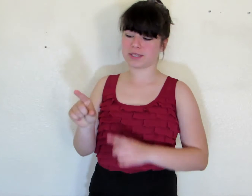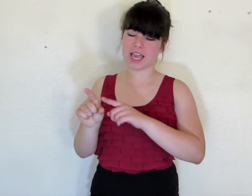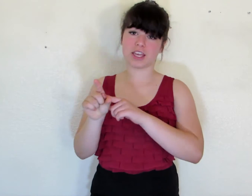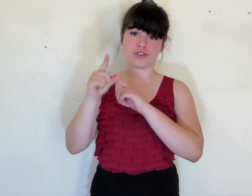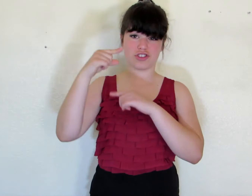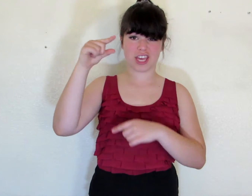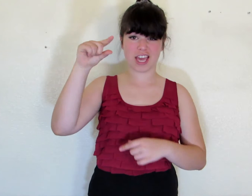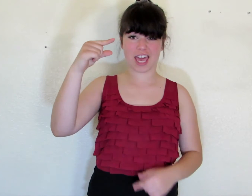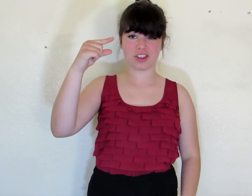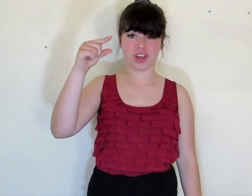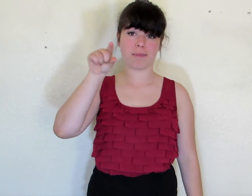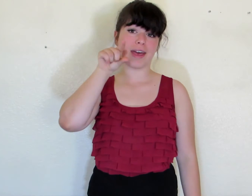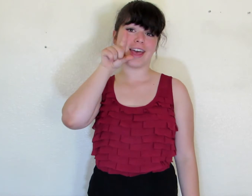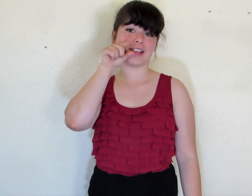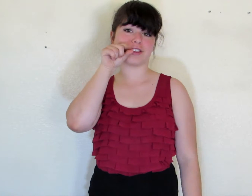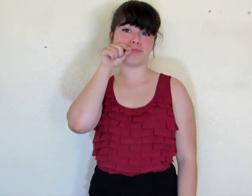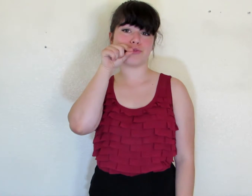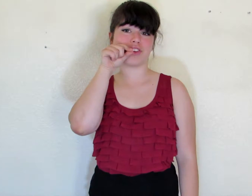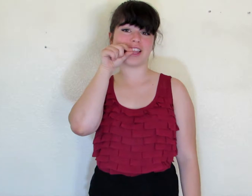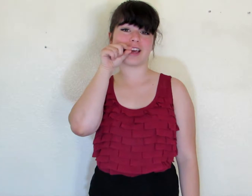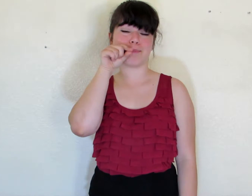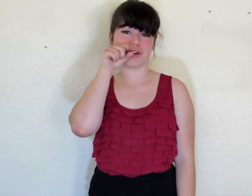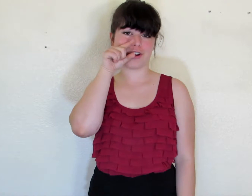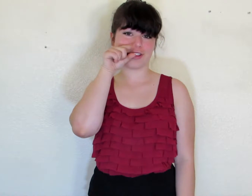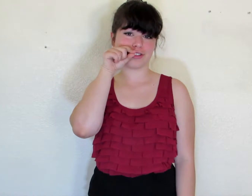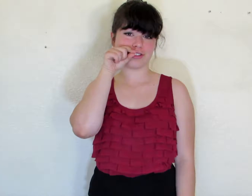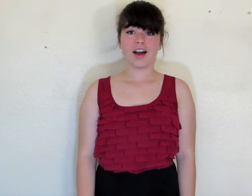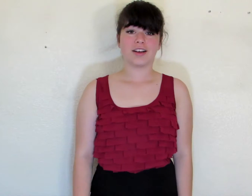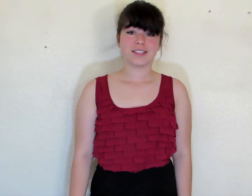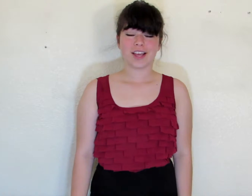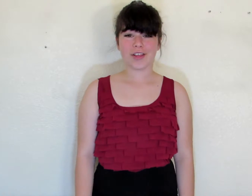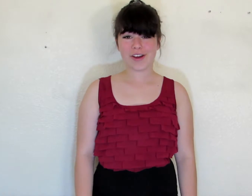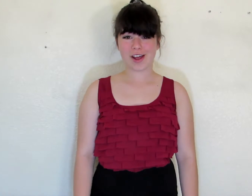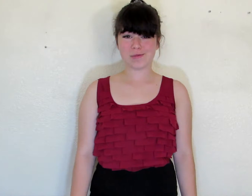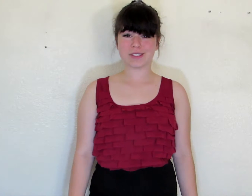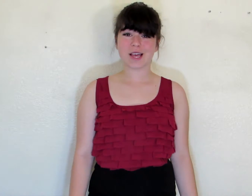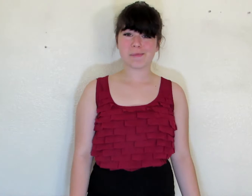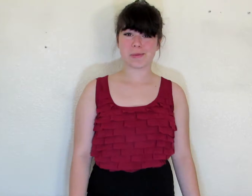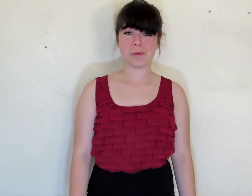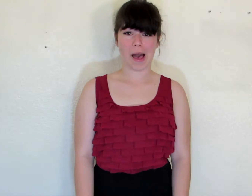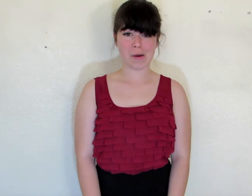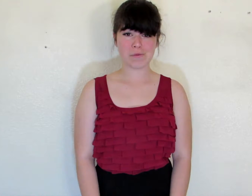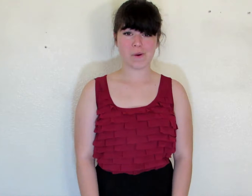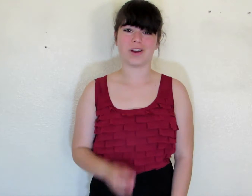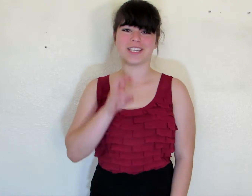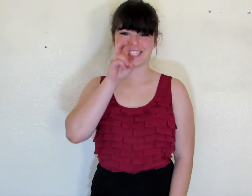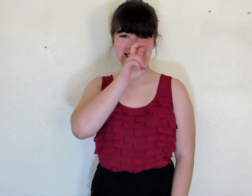taking your G hand shape and just moving it like a bird. Other animals that people have are